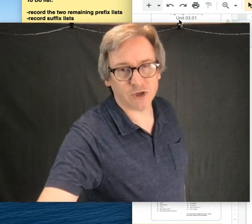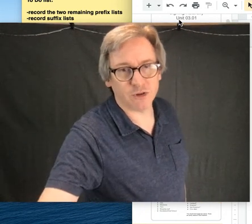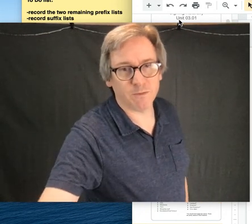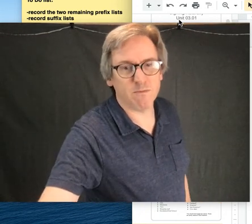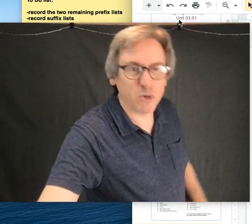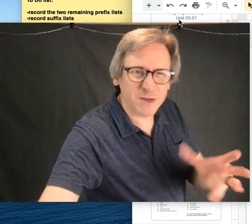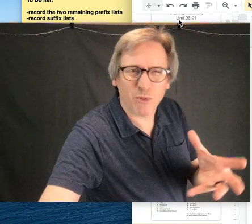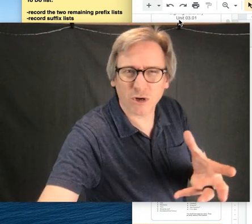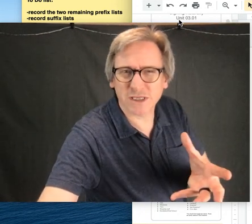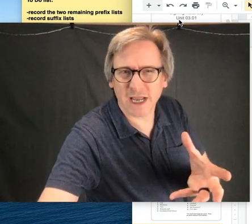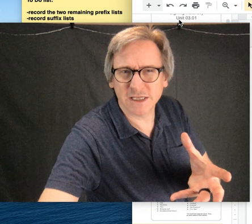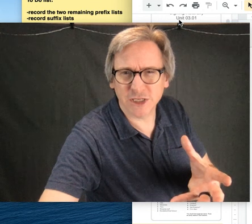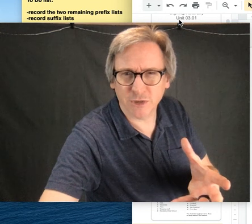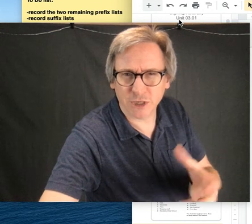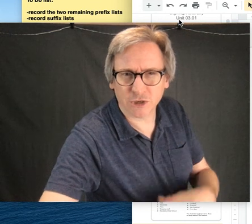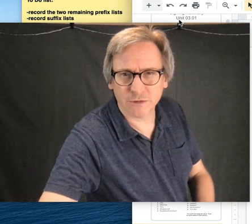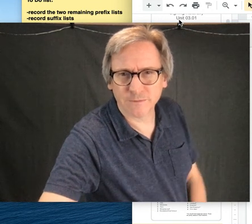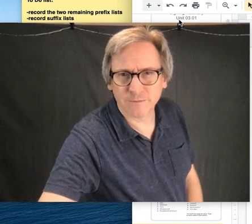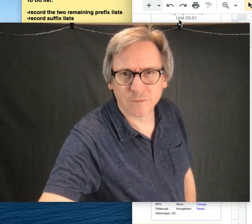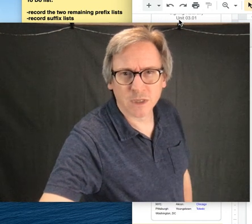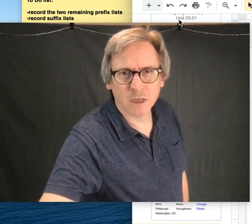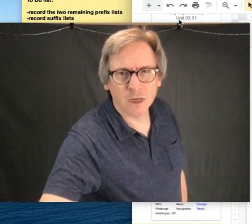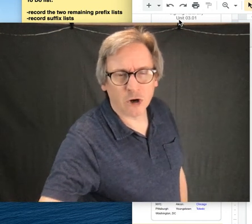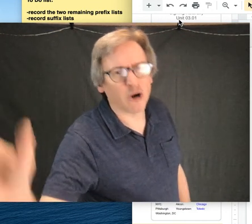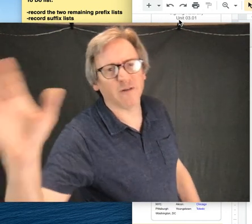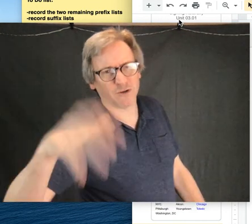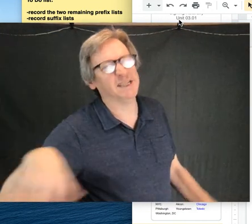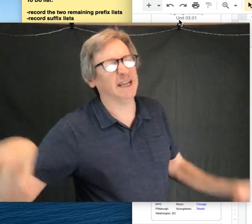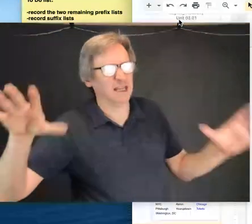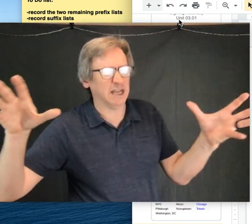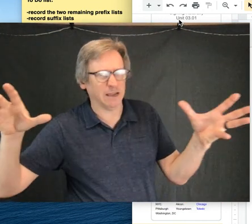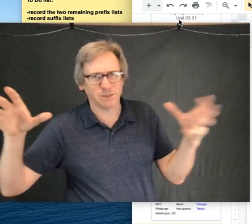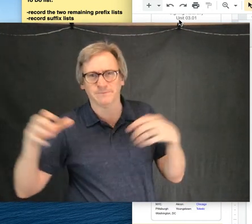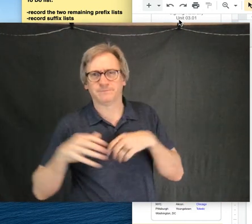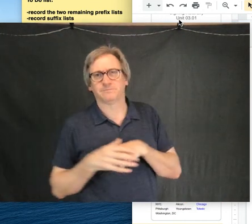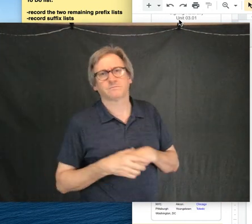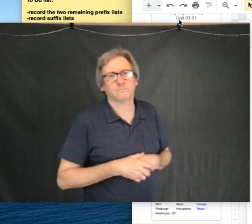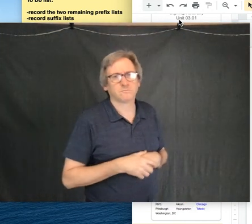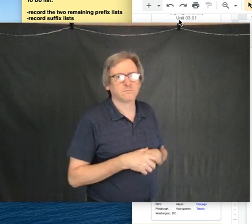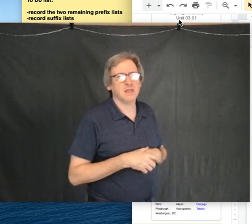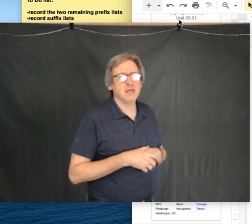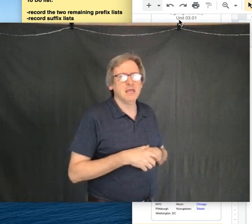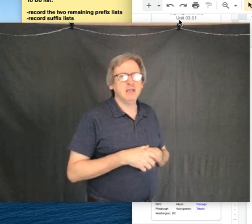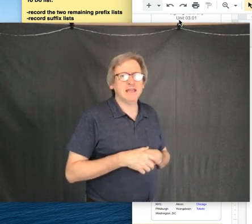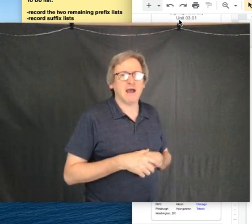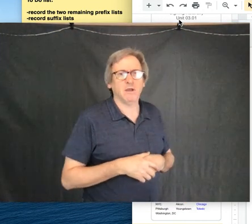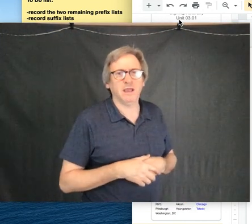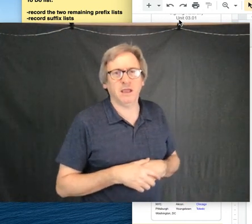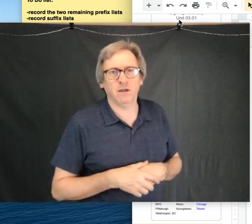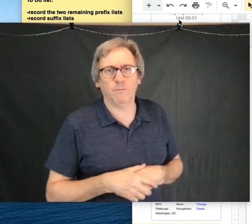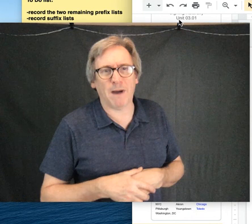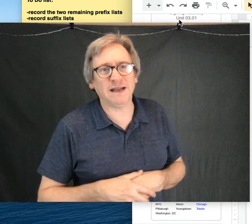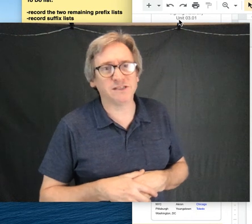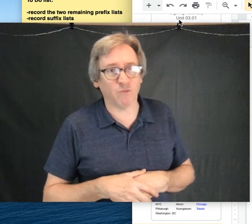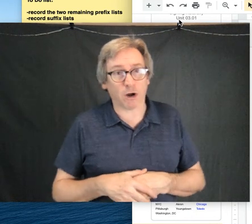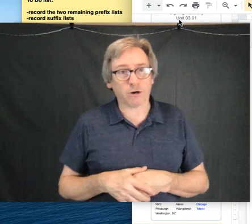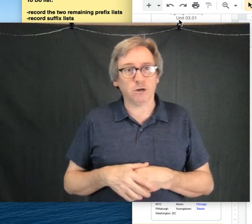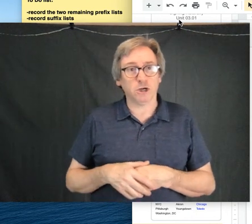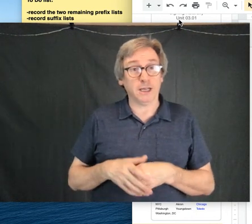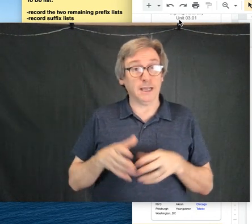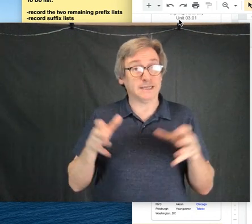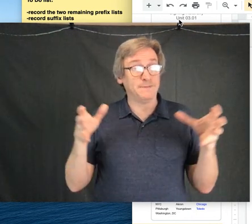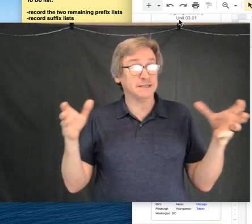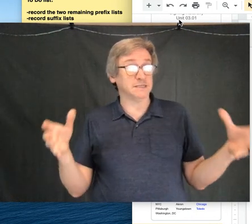So those are the most important signs that you can learn, or for city names. Now, bodies of